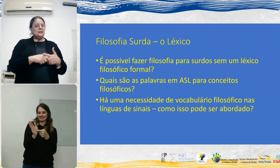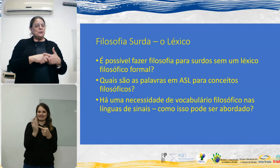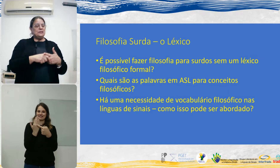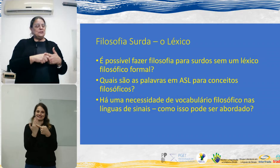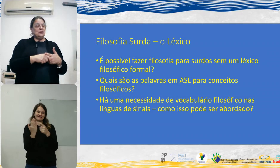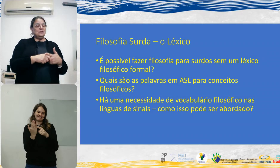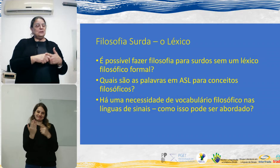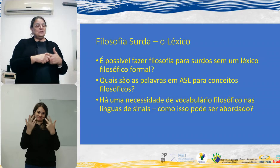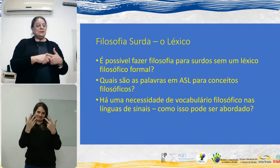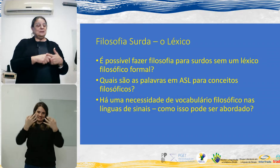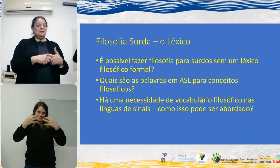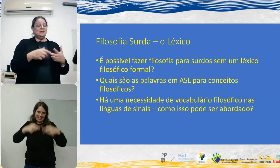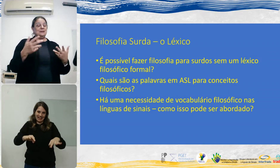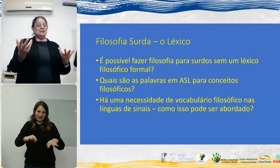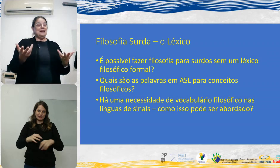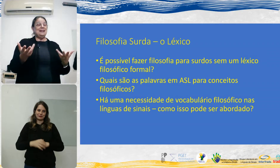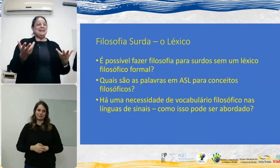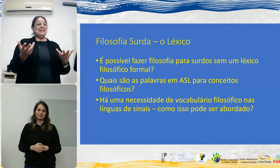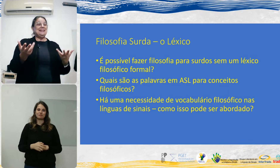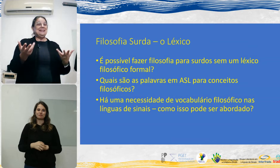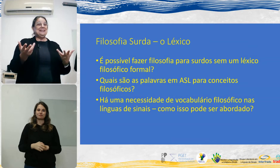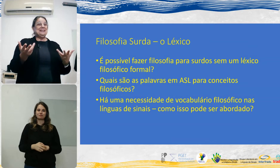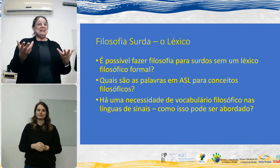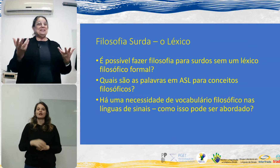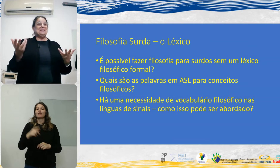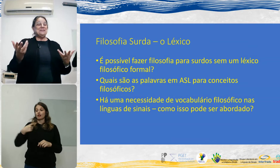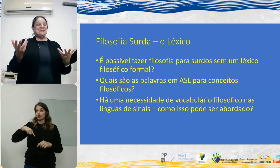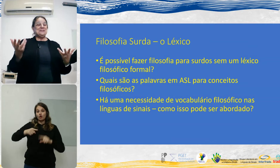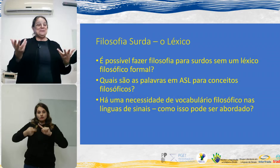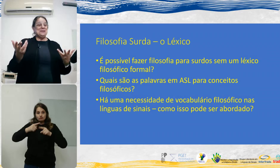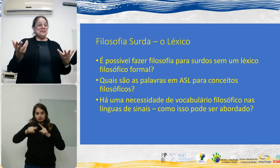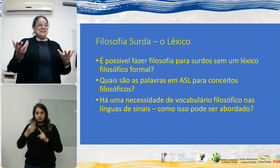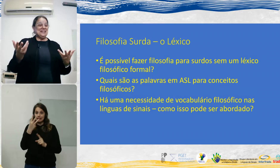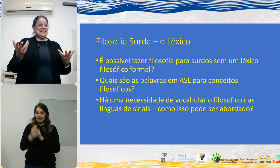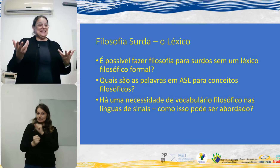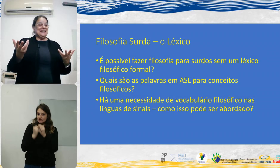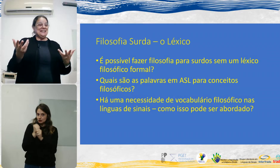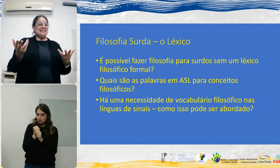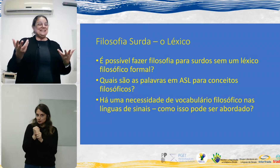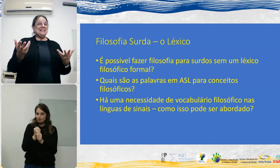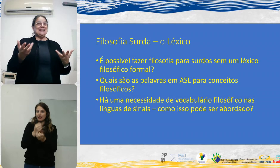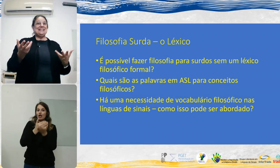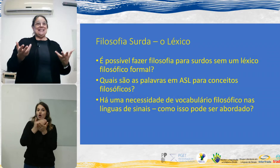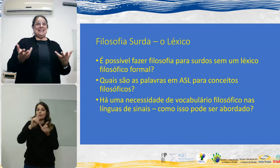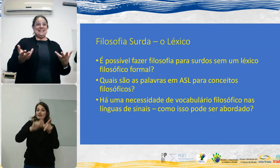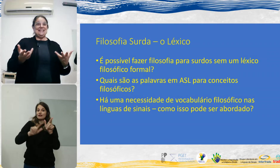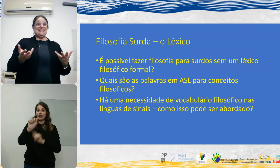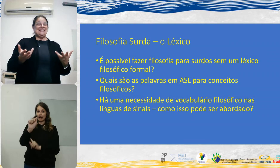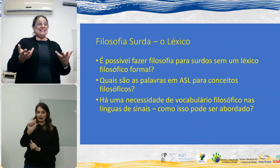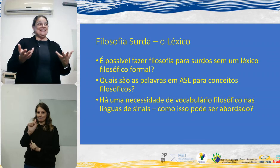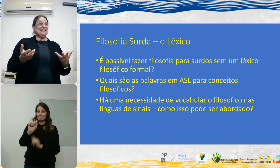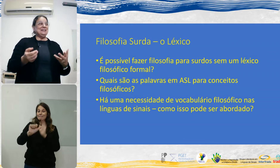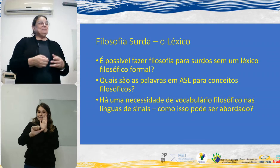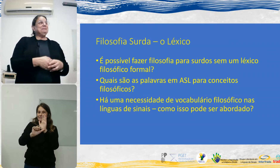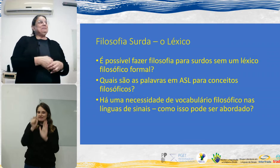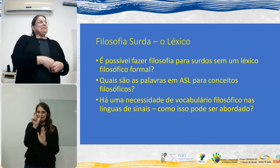And we start with the letter A, and the first word is